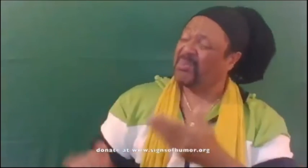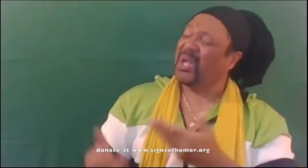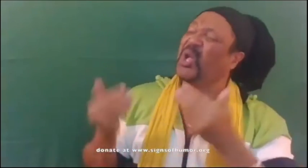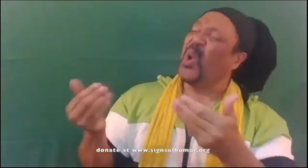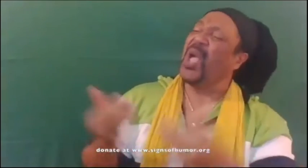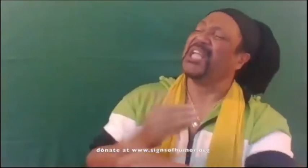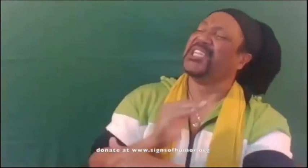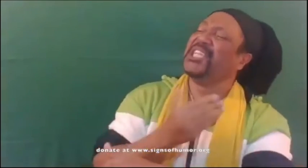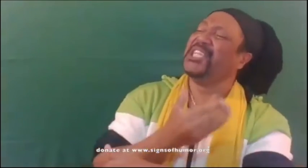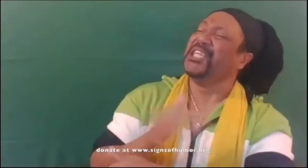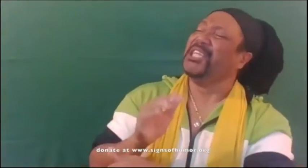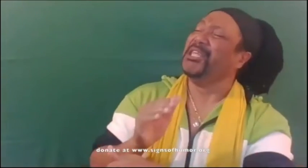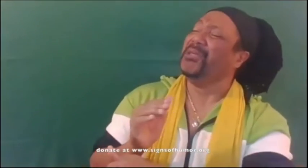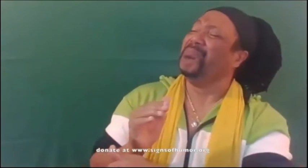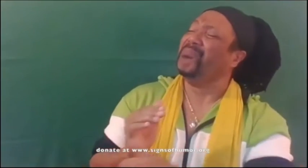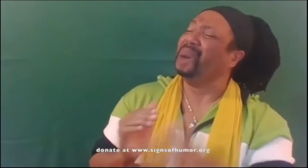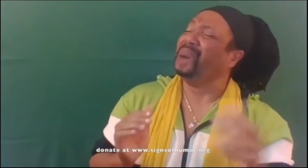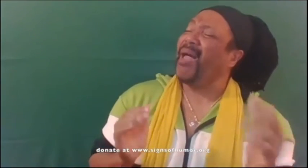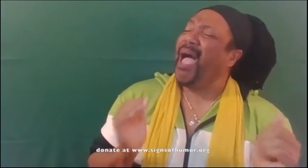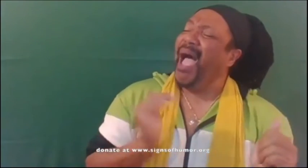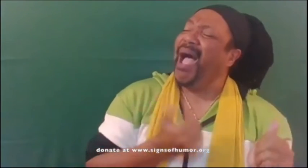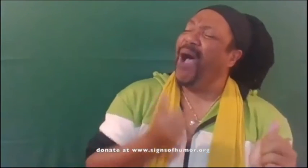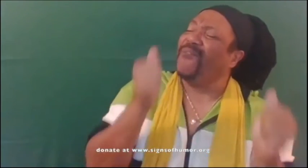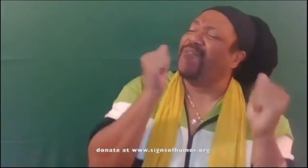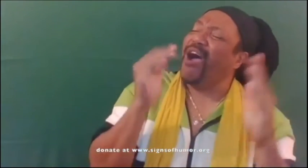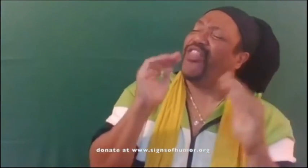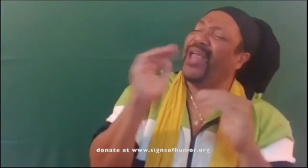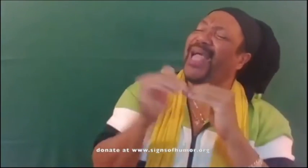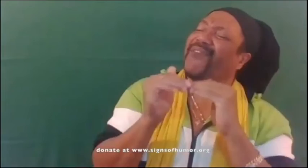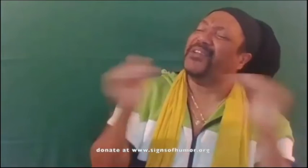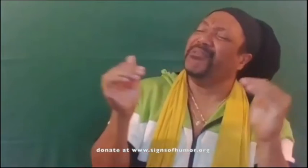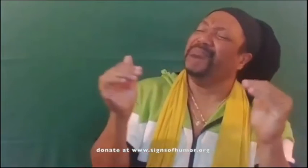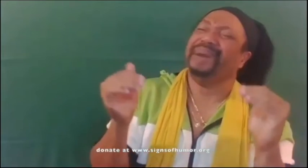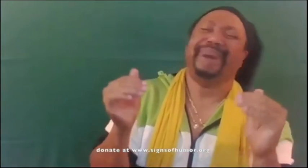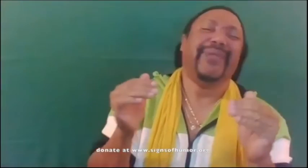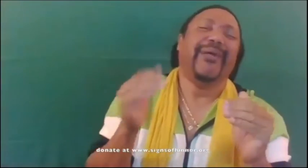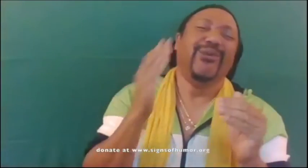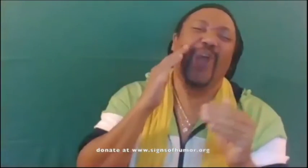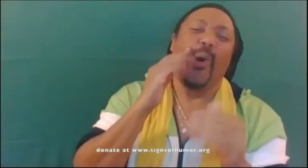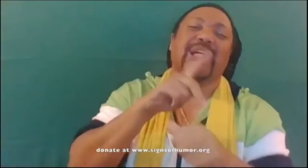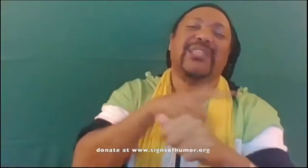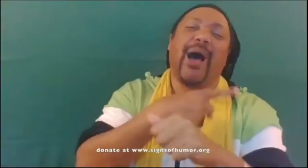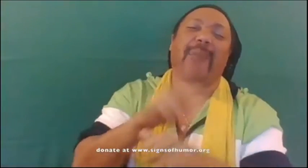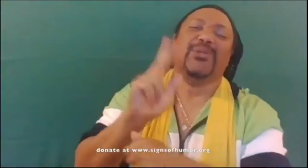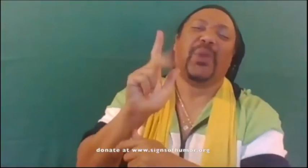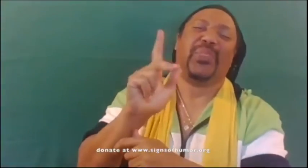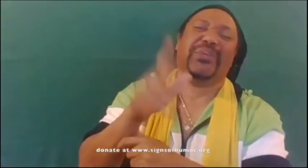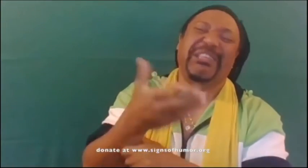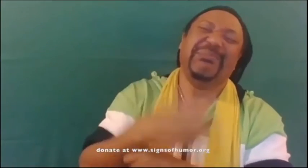pastor acknowledging, "Go on ahead, choir. Have a word with us." Our Father. You know I can't sing, but